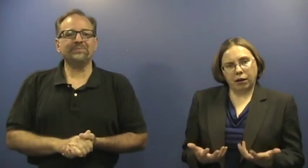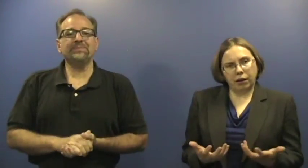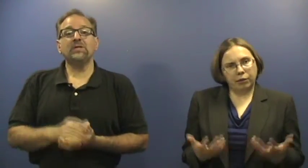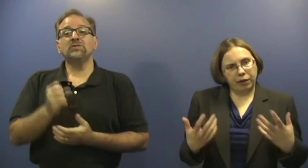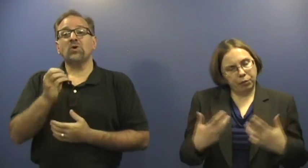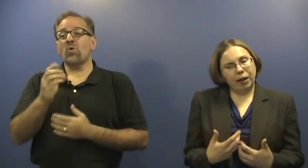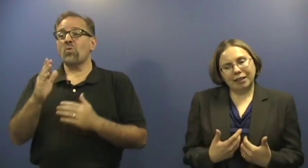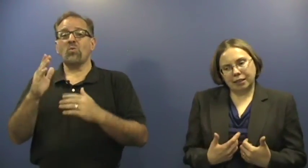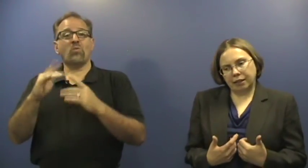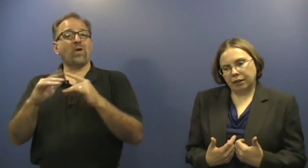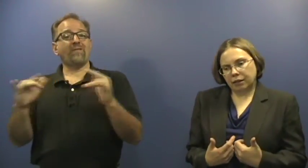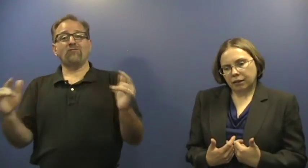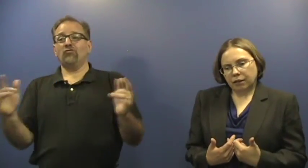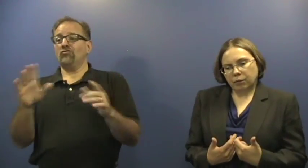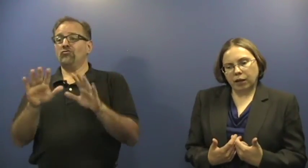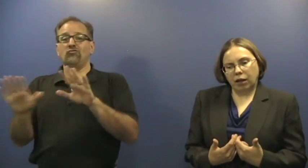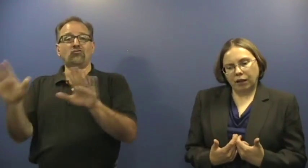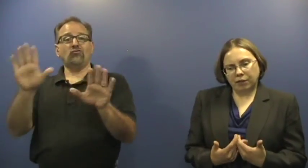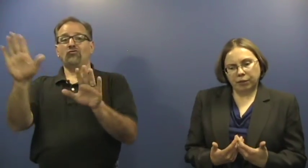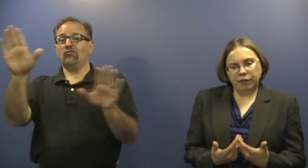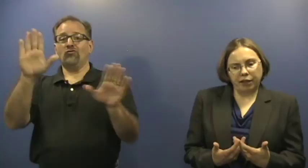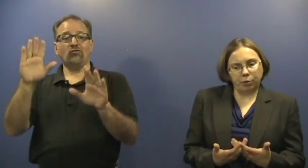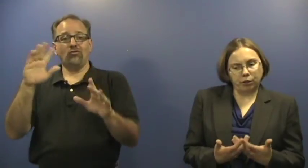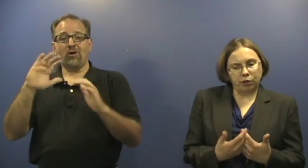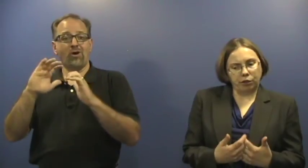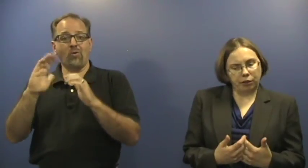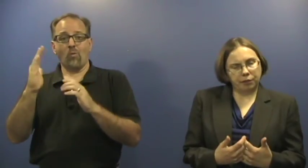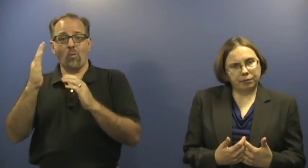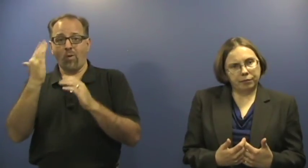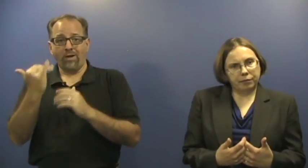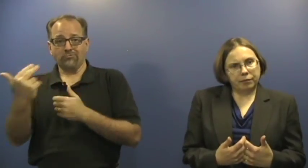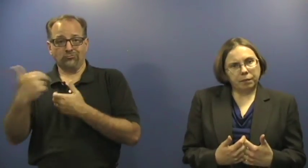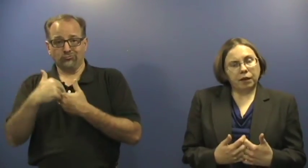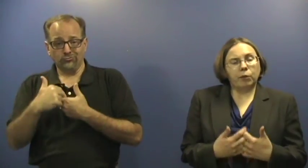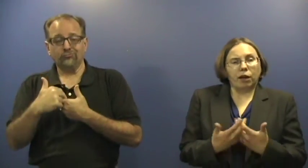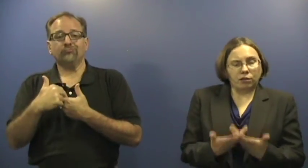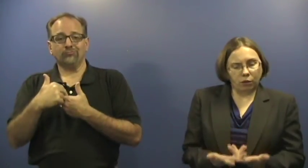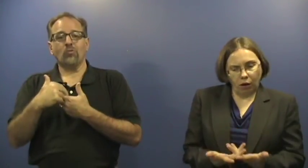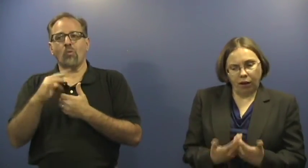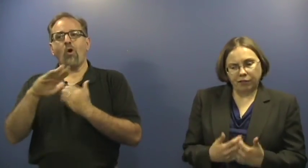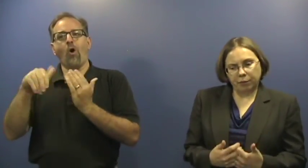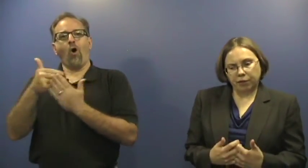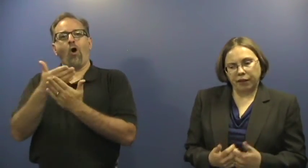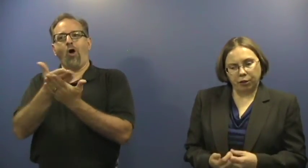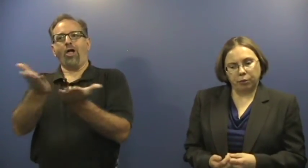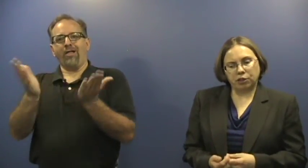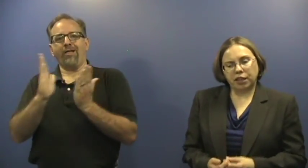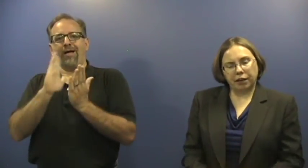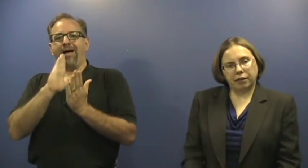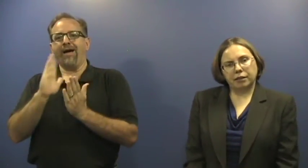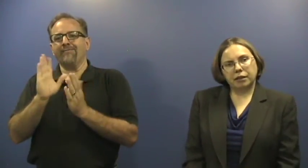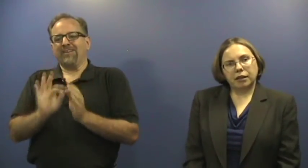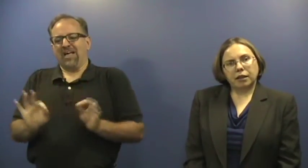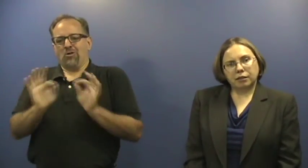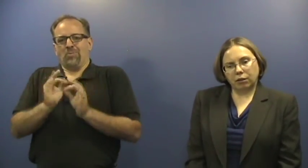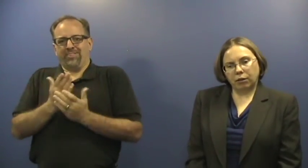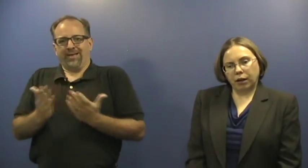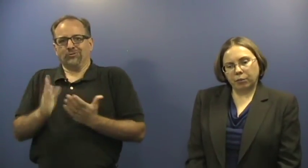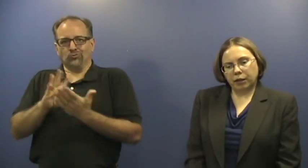and whatever brought us here, we all have something valuable to learn. We also all have something valuable to share. So I'm really